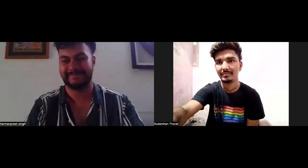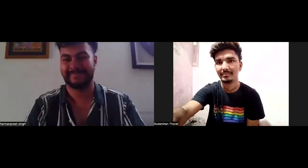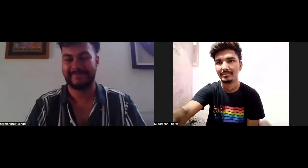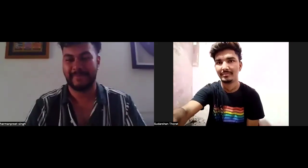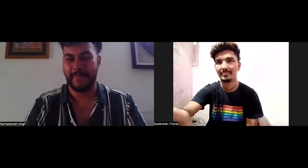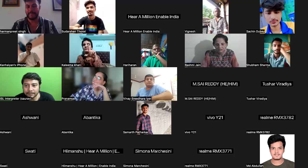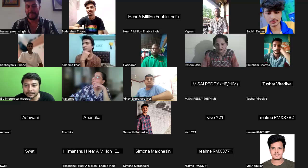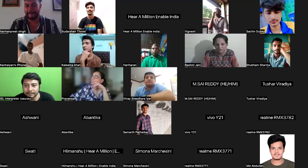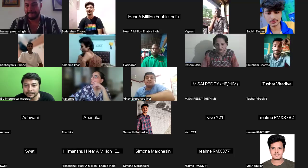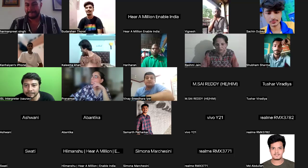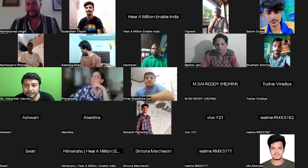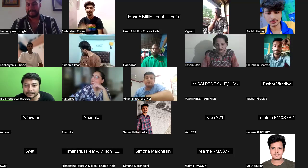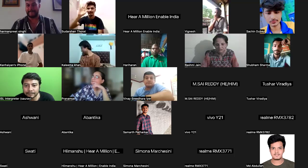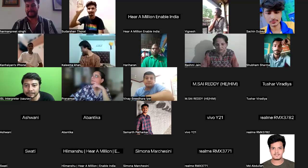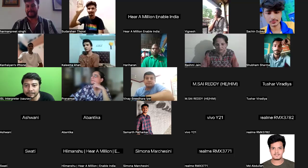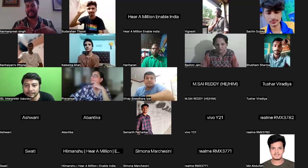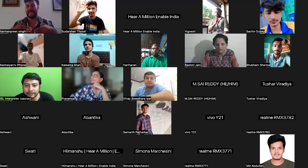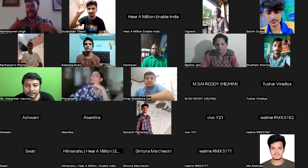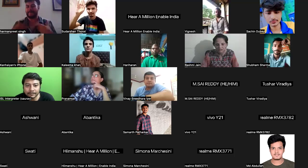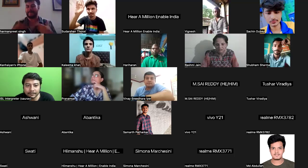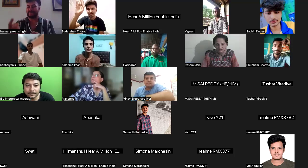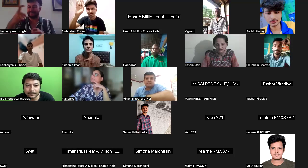Hello, Sudarshan.